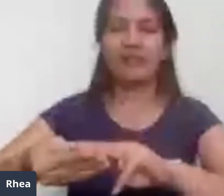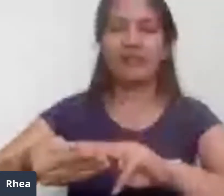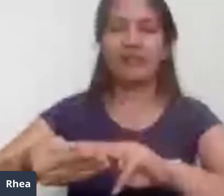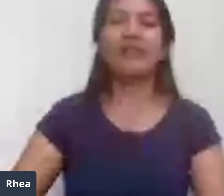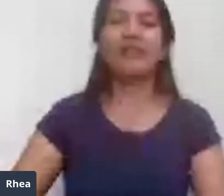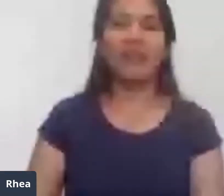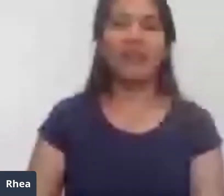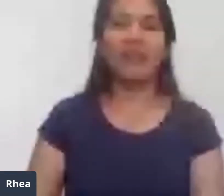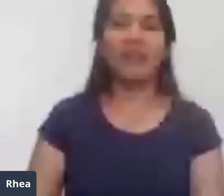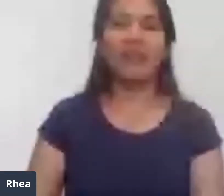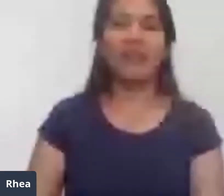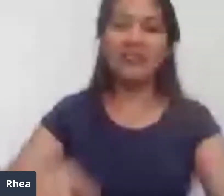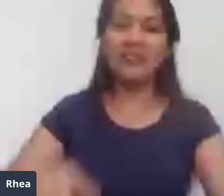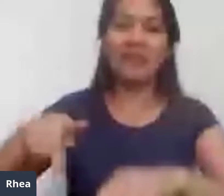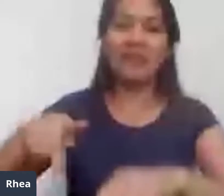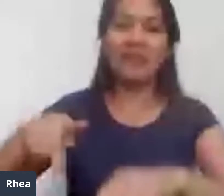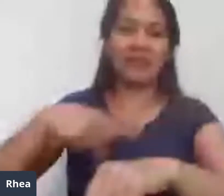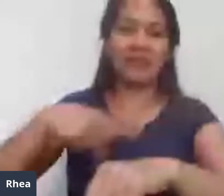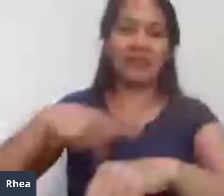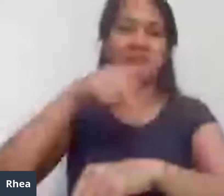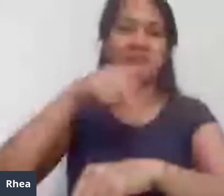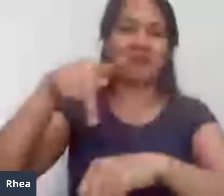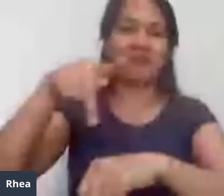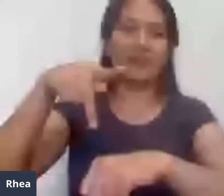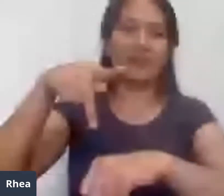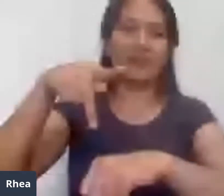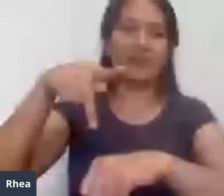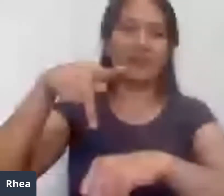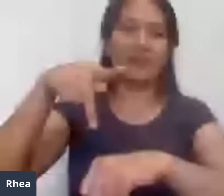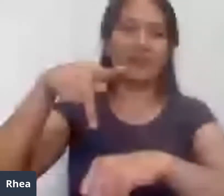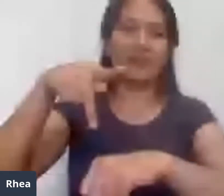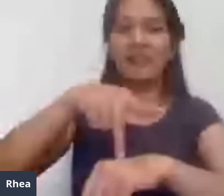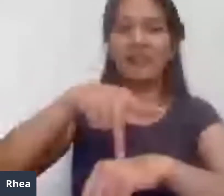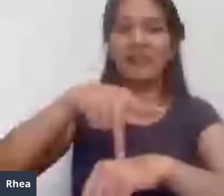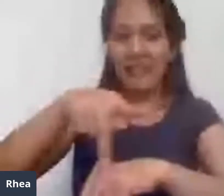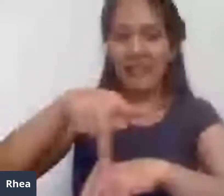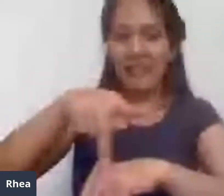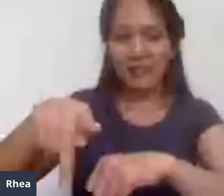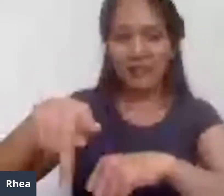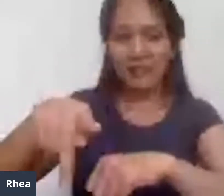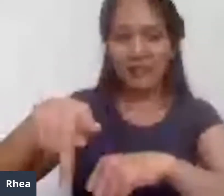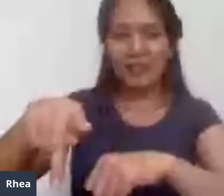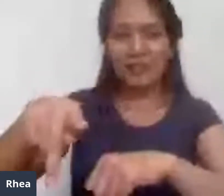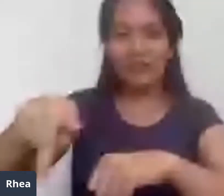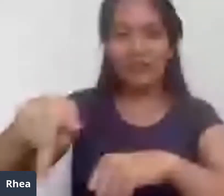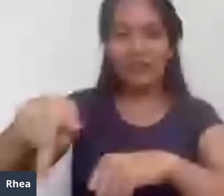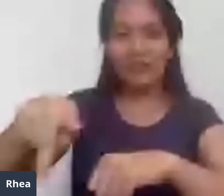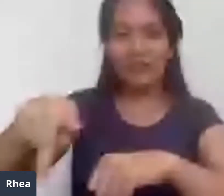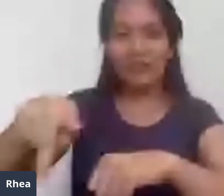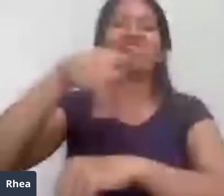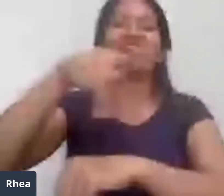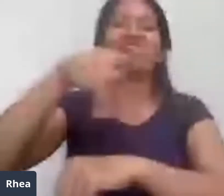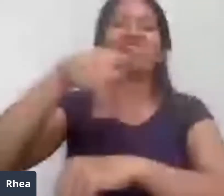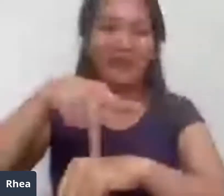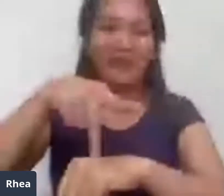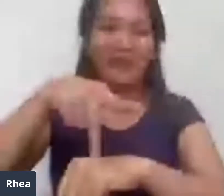Classmate. And our principal, Mr. Pandal. Hi, good afternoon.